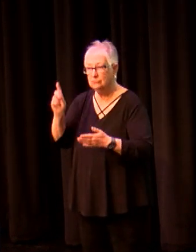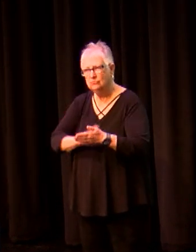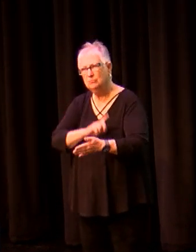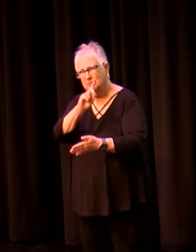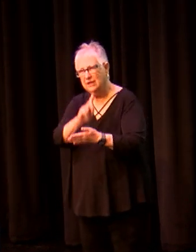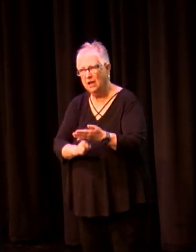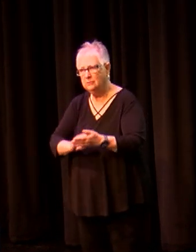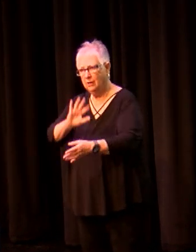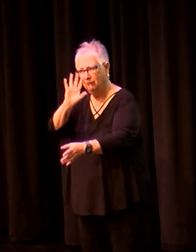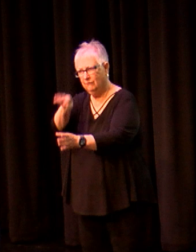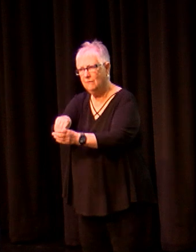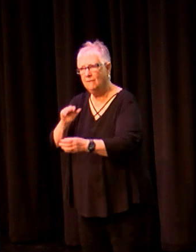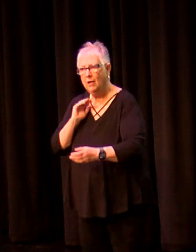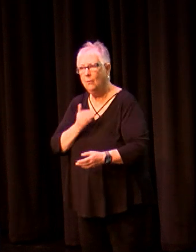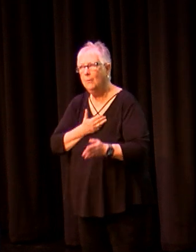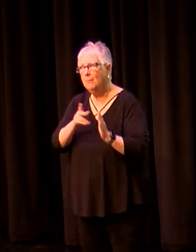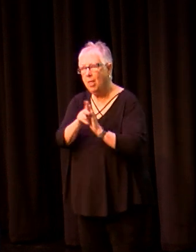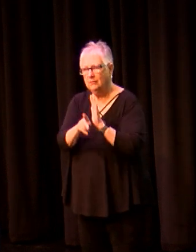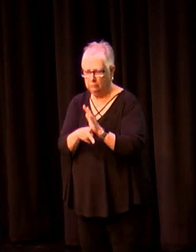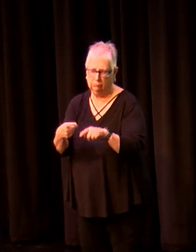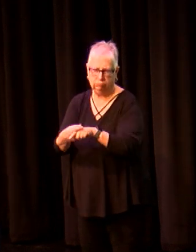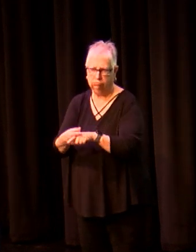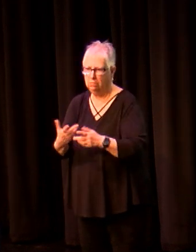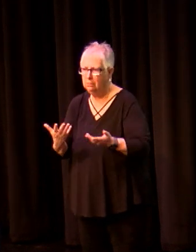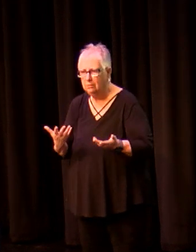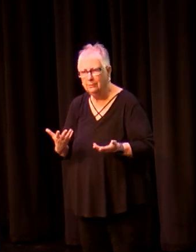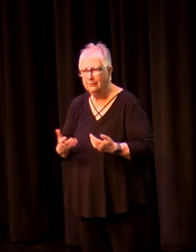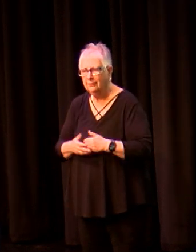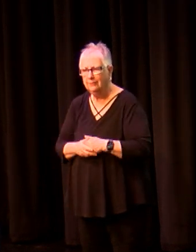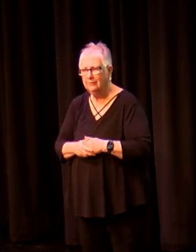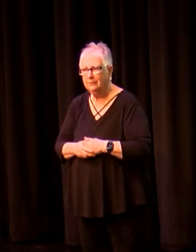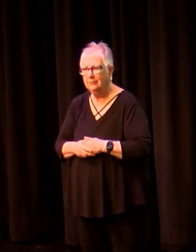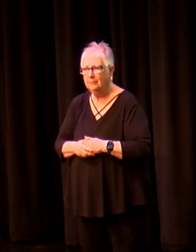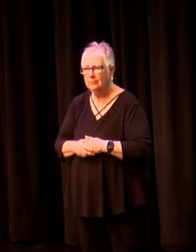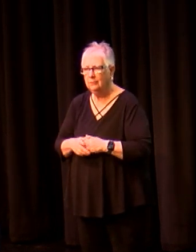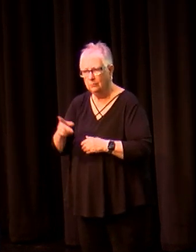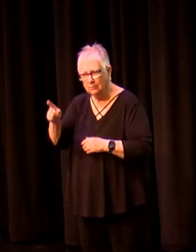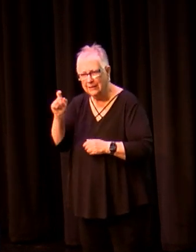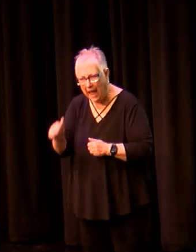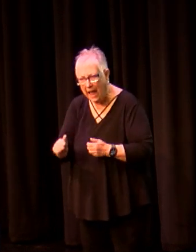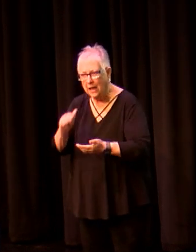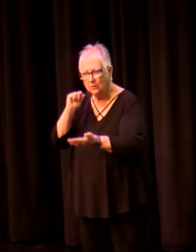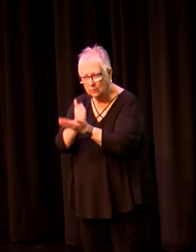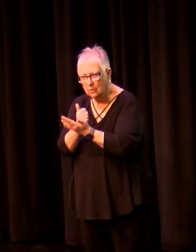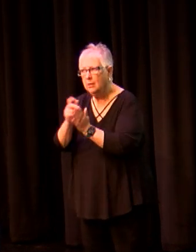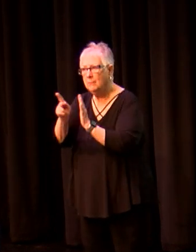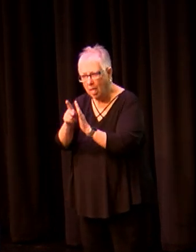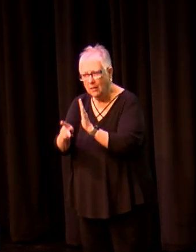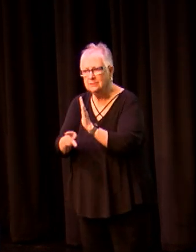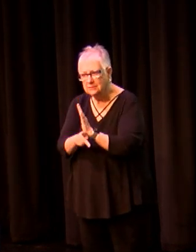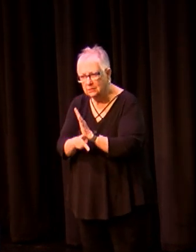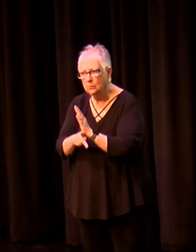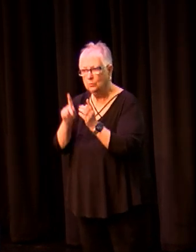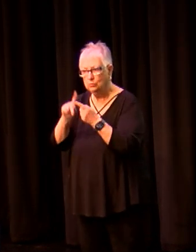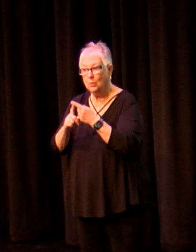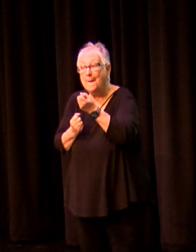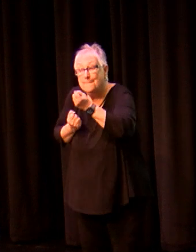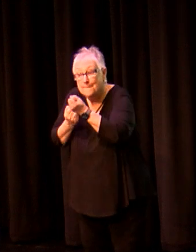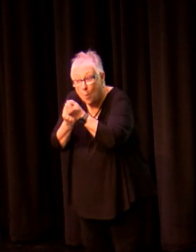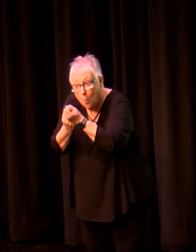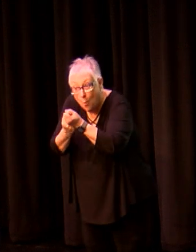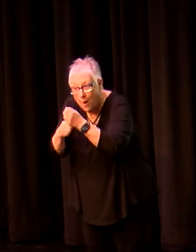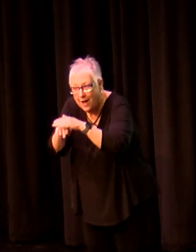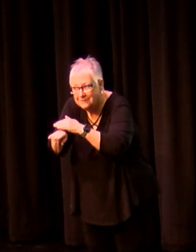turn, you can build access and opportunity for everyone into a city as well. When cities are built using an